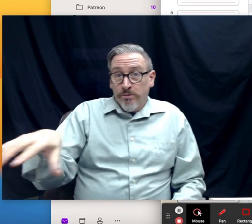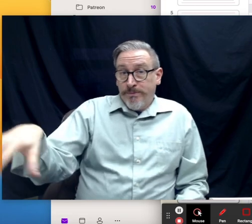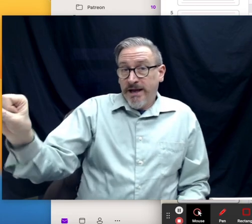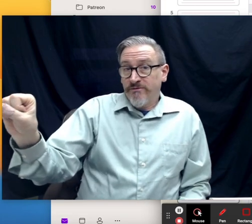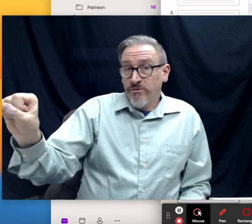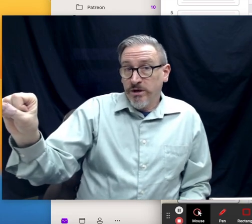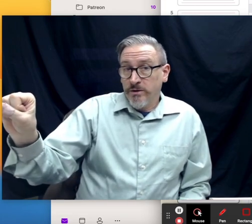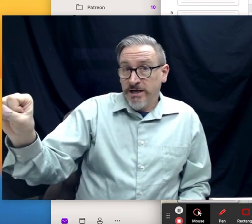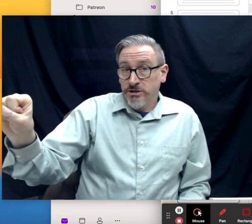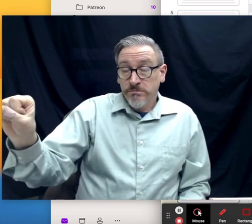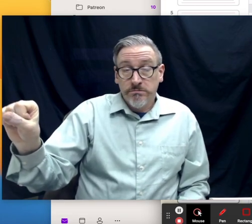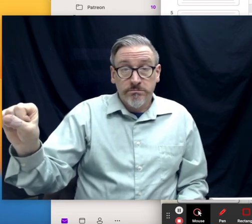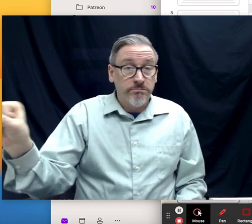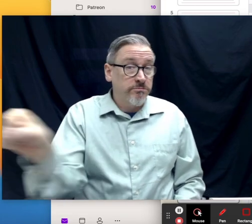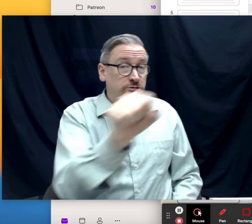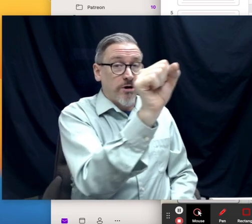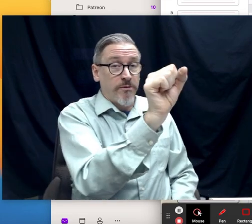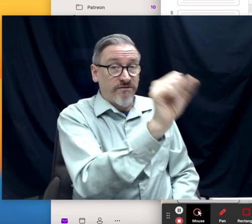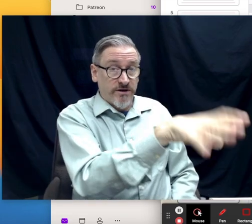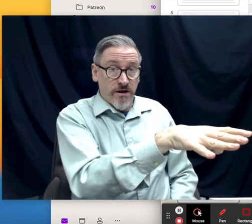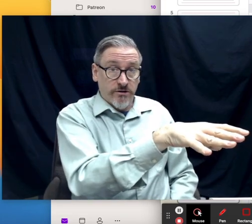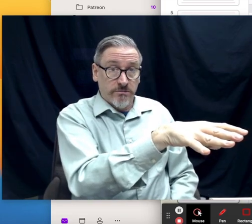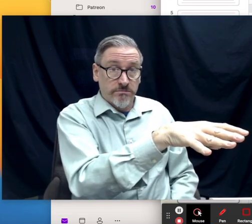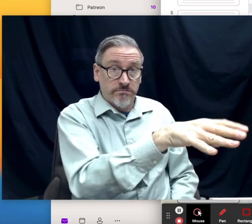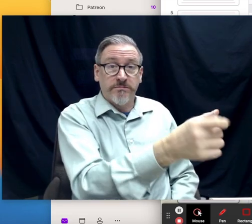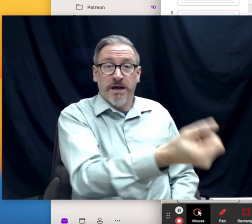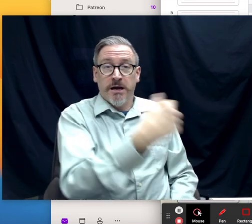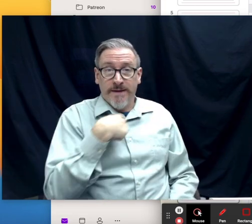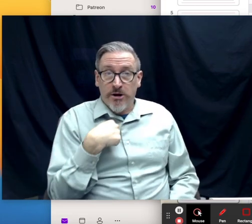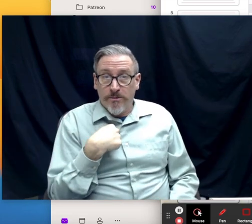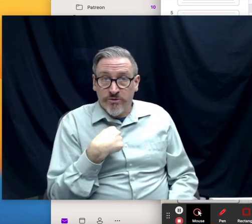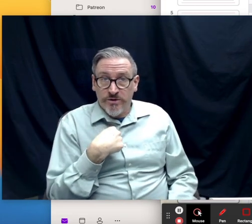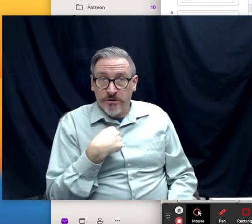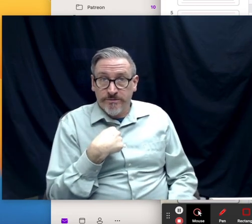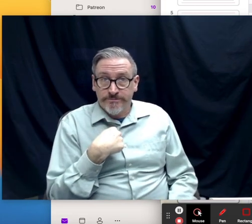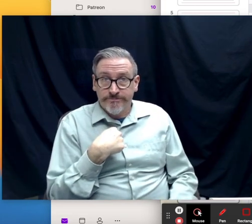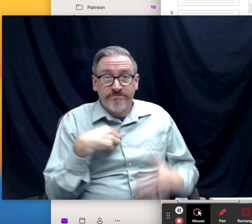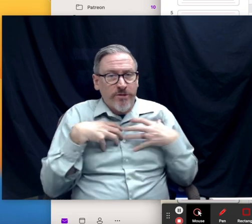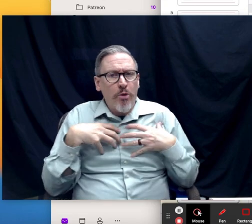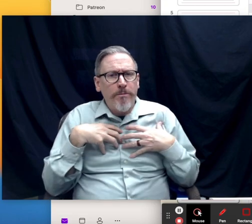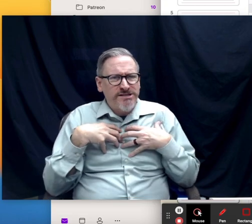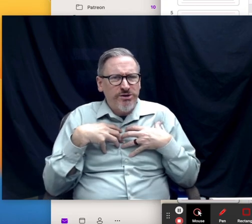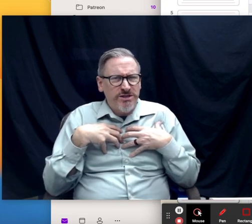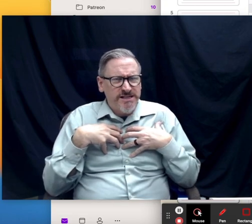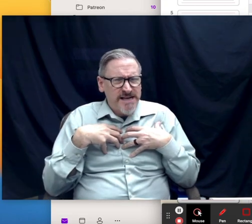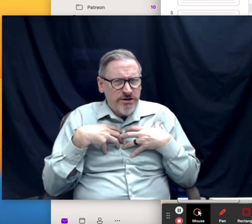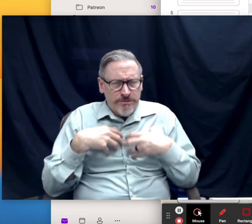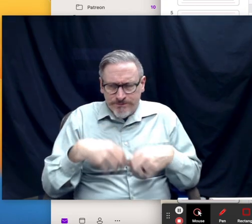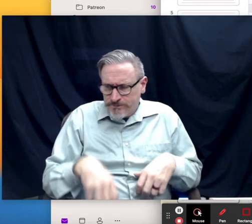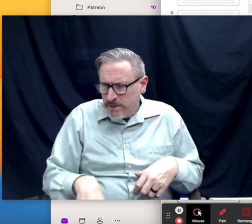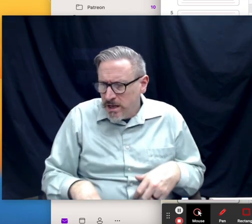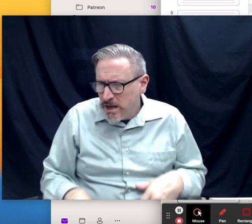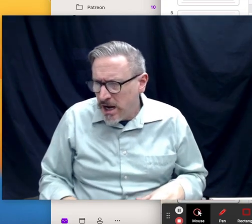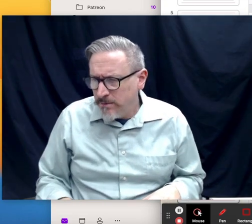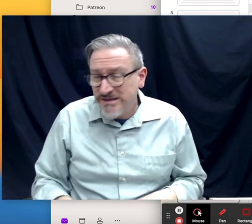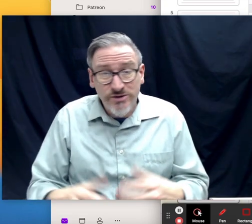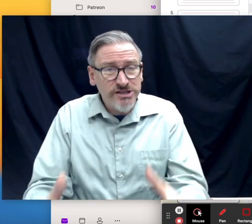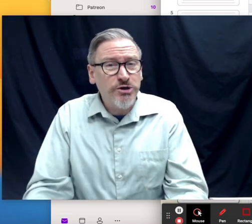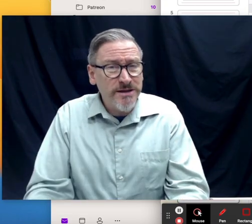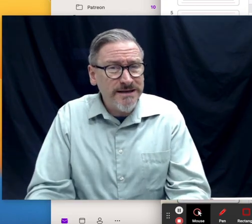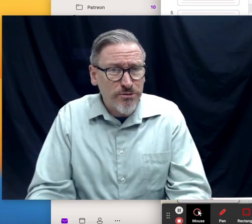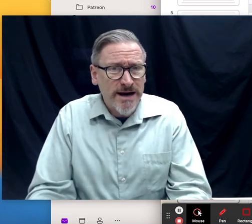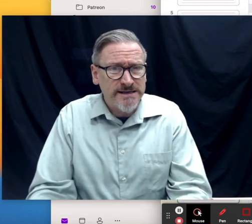so pick up from one location, drop off at another, and come back home to a third. Home base usually is center.